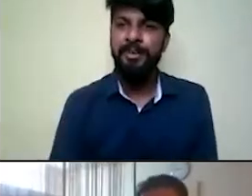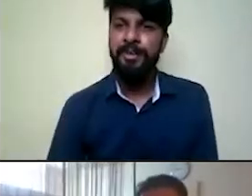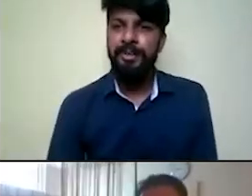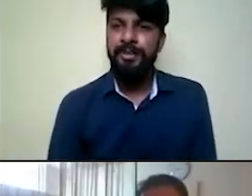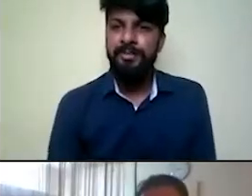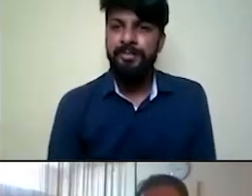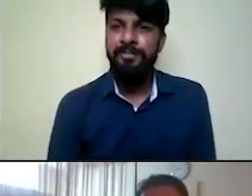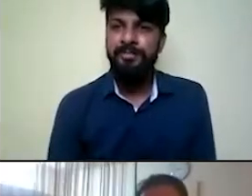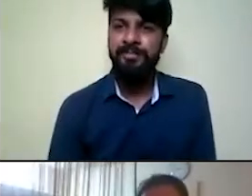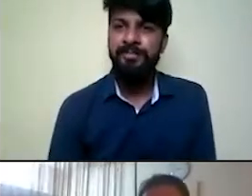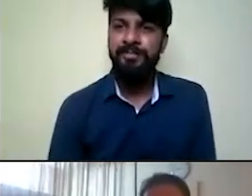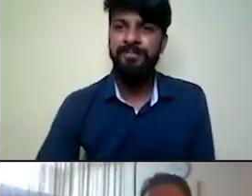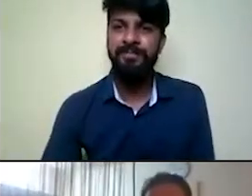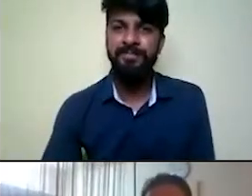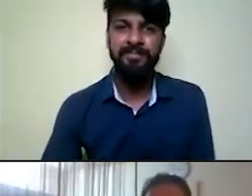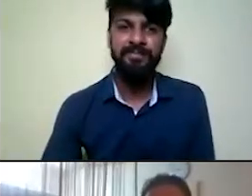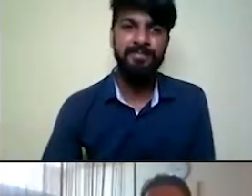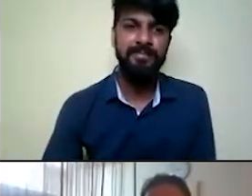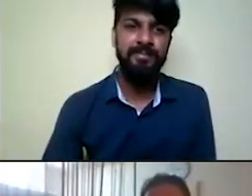and moving your head.